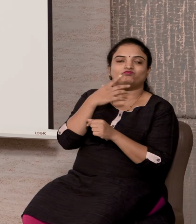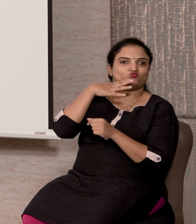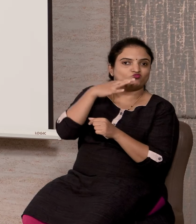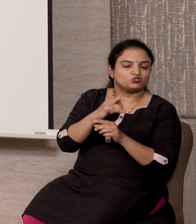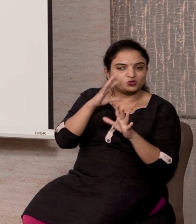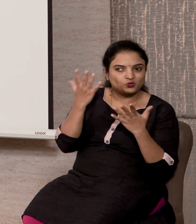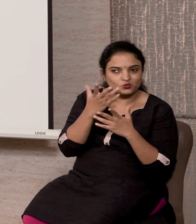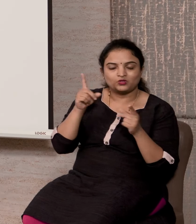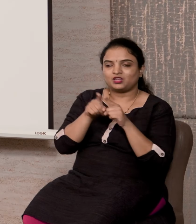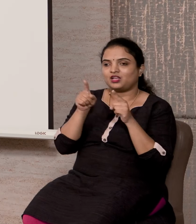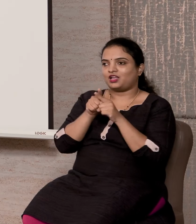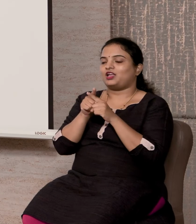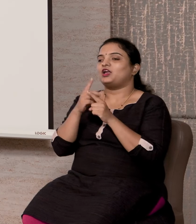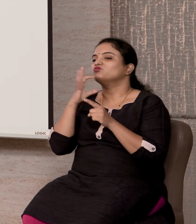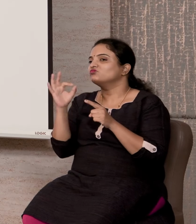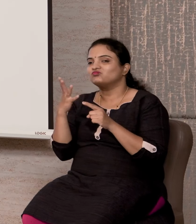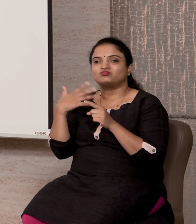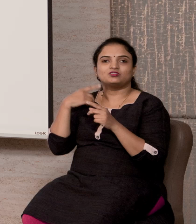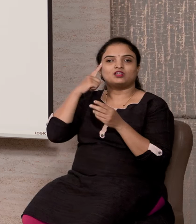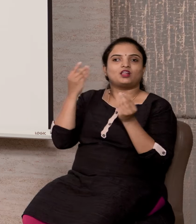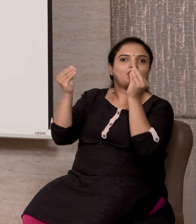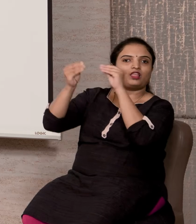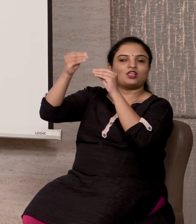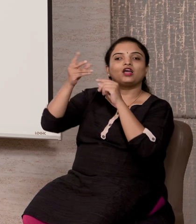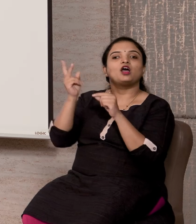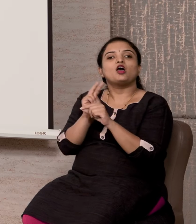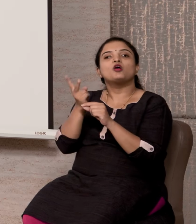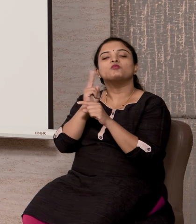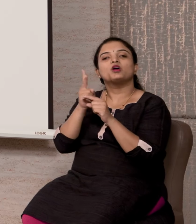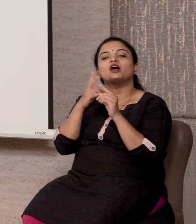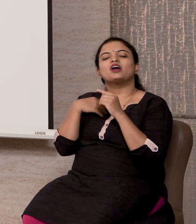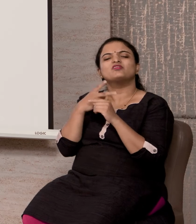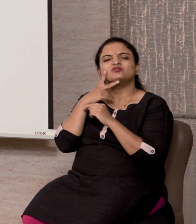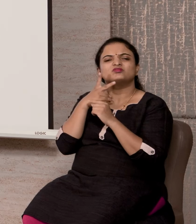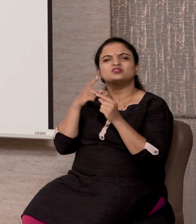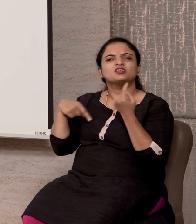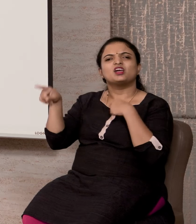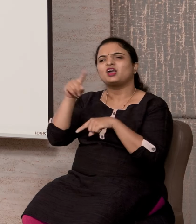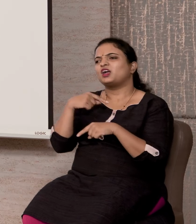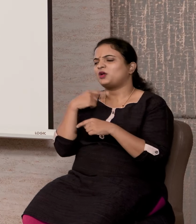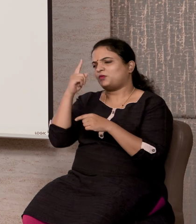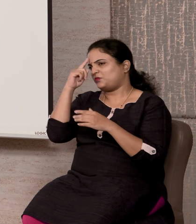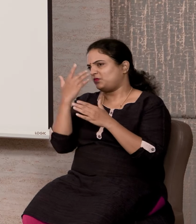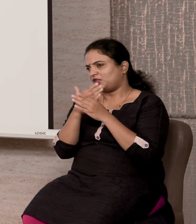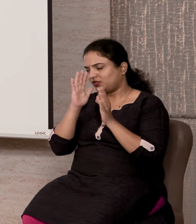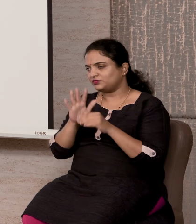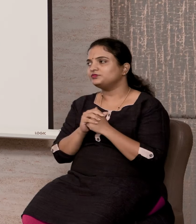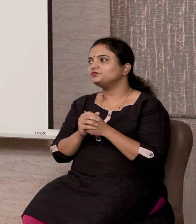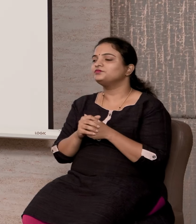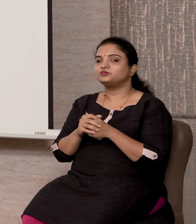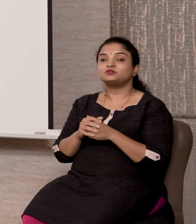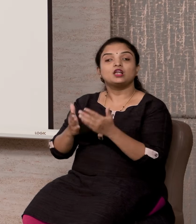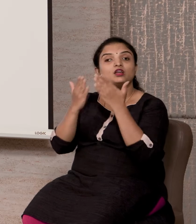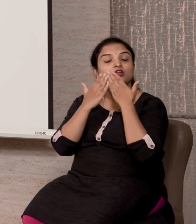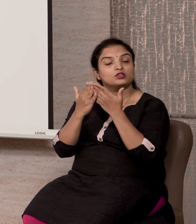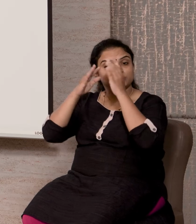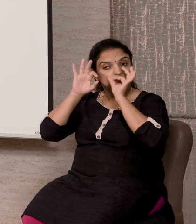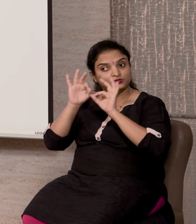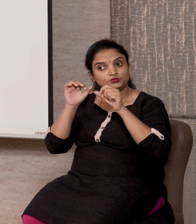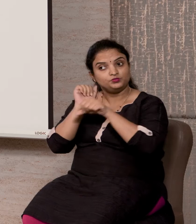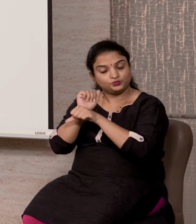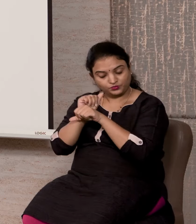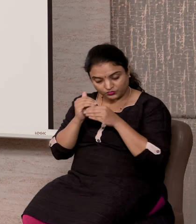with disabilities and accessibility, right? So there are very common myths that I have seen, right? So well-educated people who are working in the